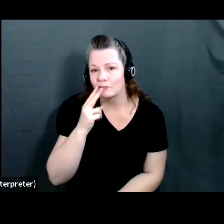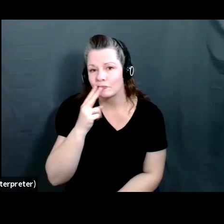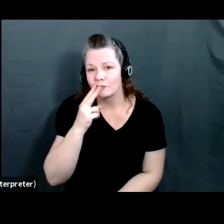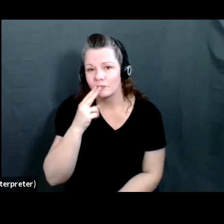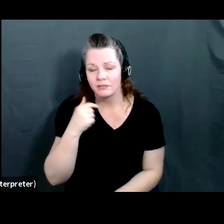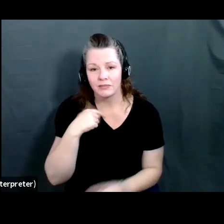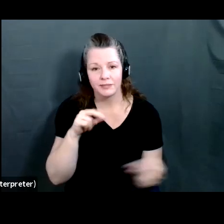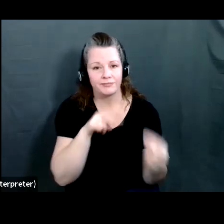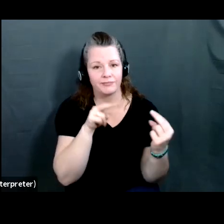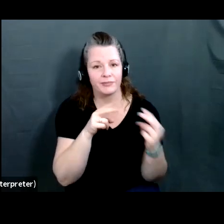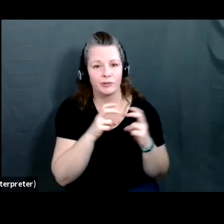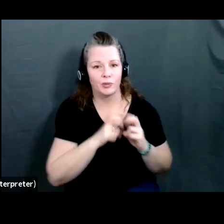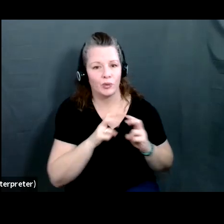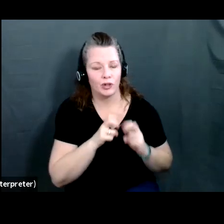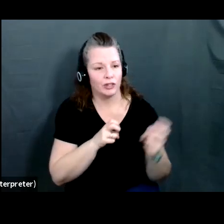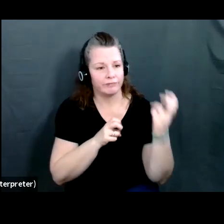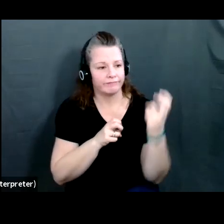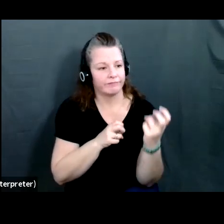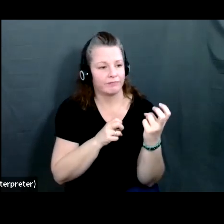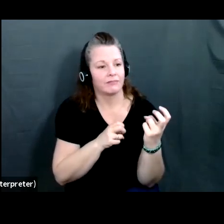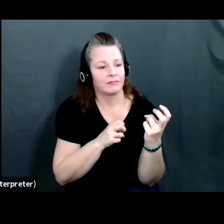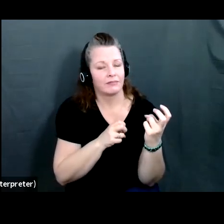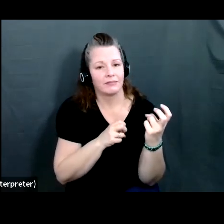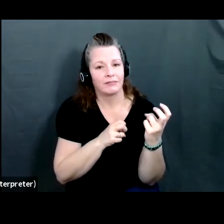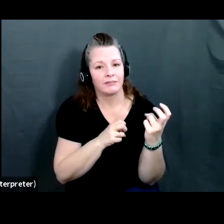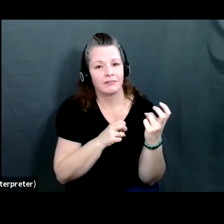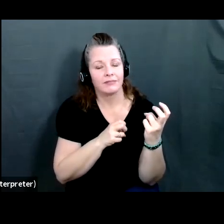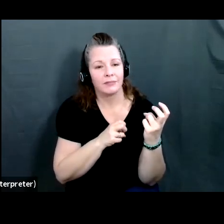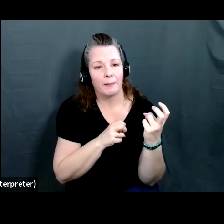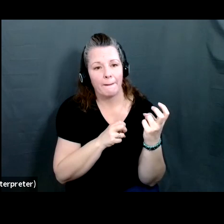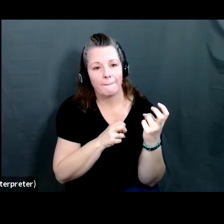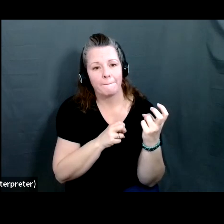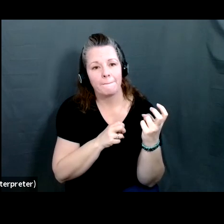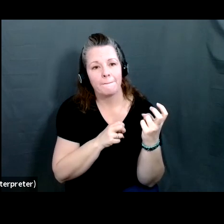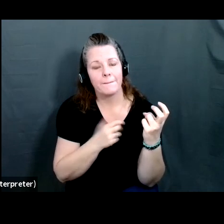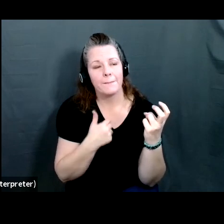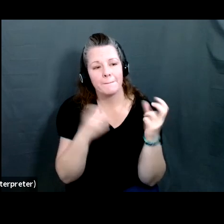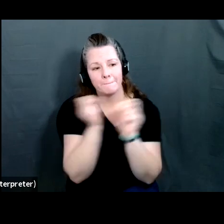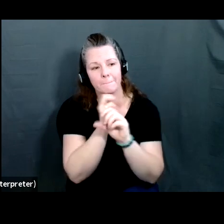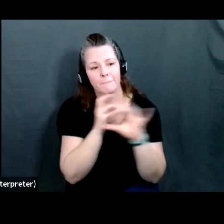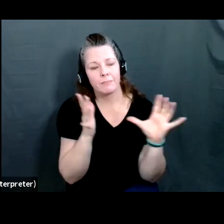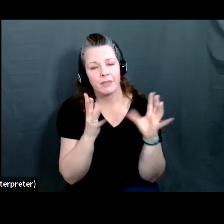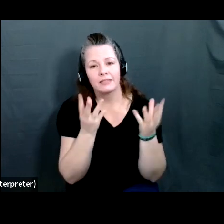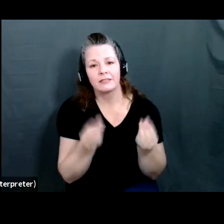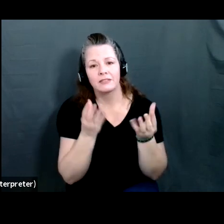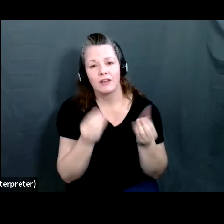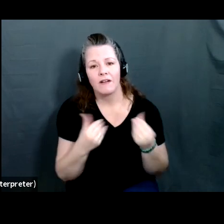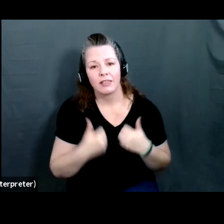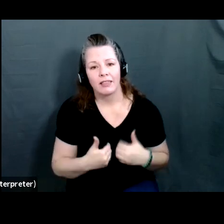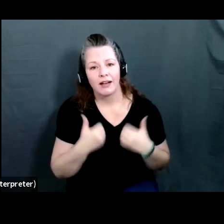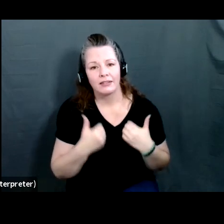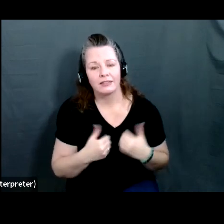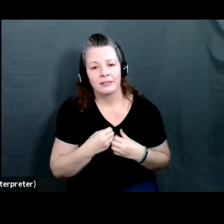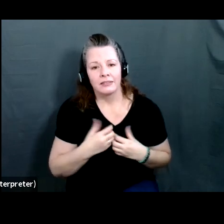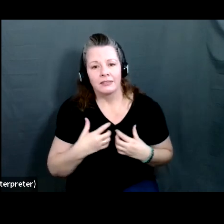perched perfectly still on the lip of the garbage bin. I picture its soft little lungs flaring